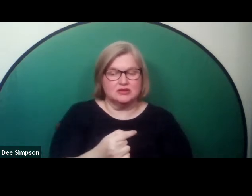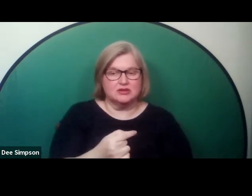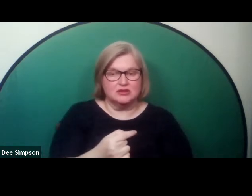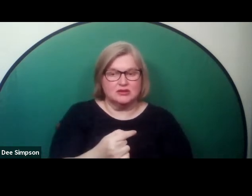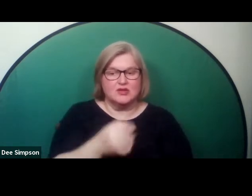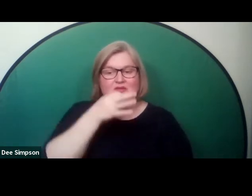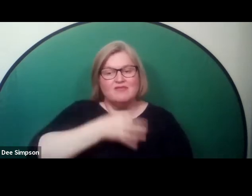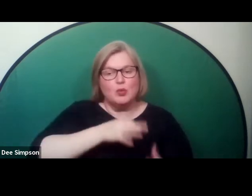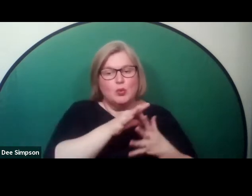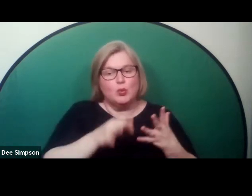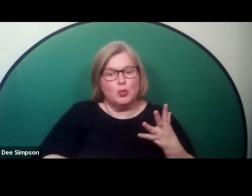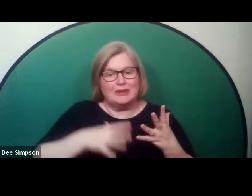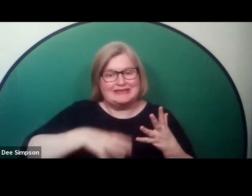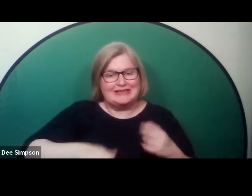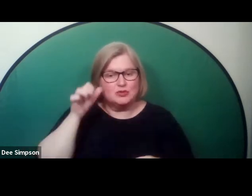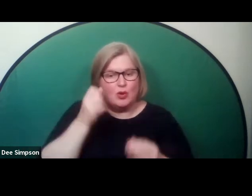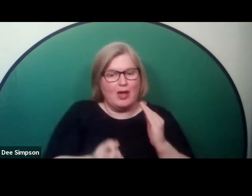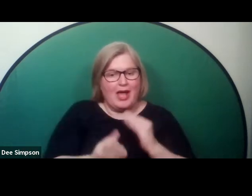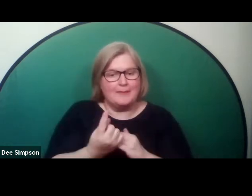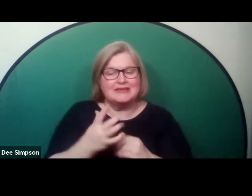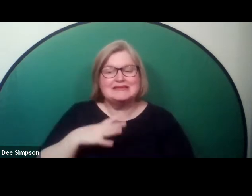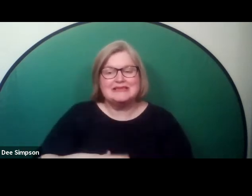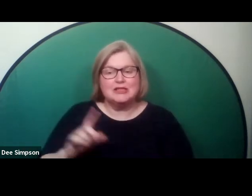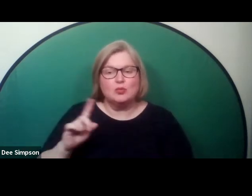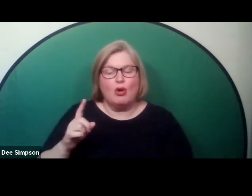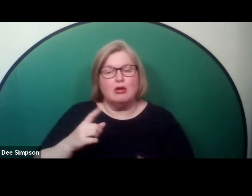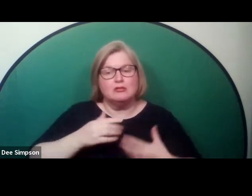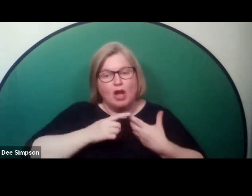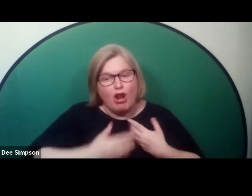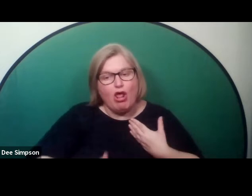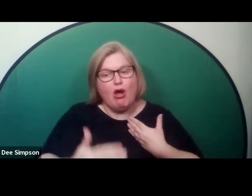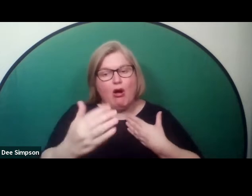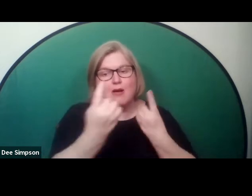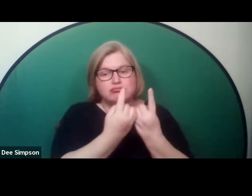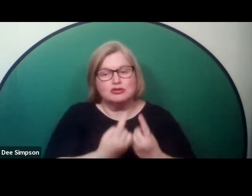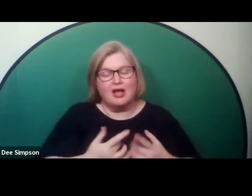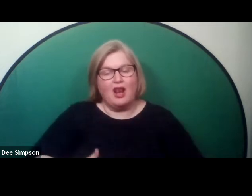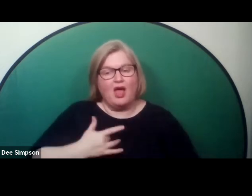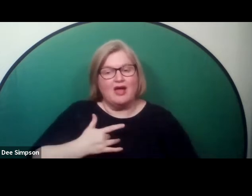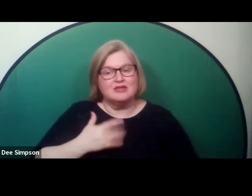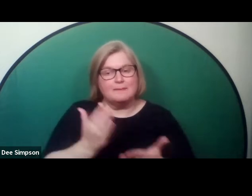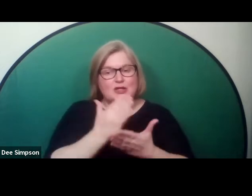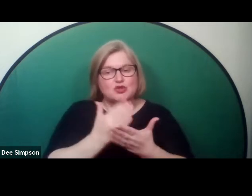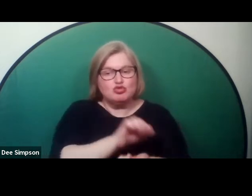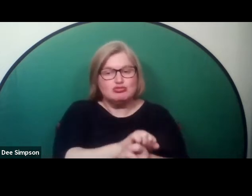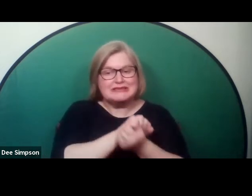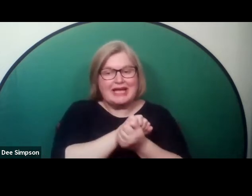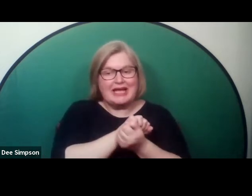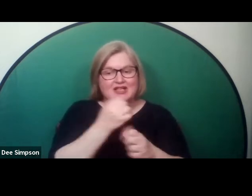there's a few things that we know need to happen. We need to have longer product lives. We need to retain value. We just need to be making